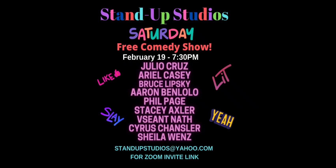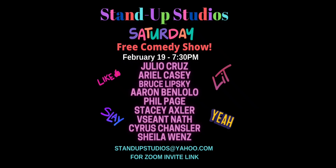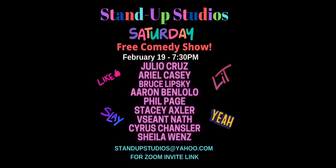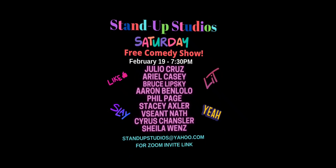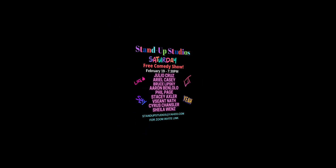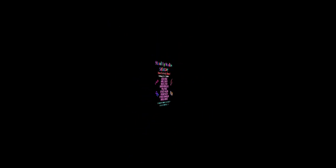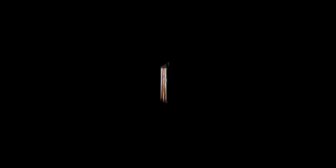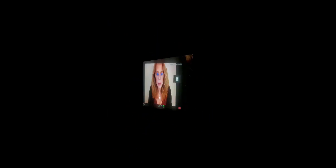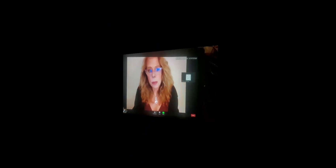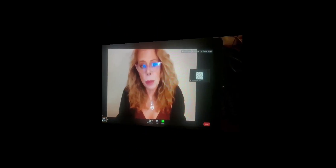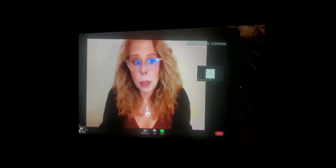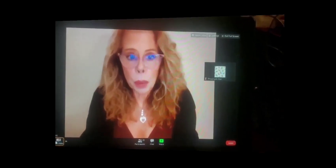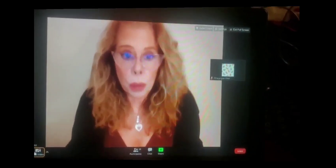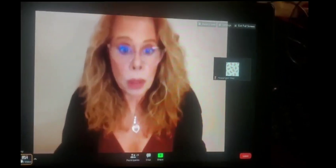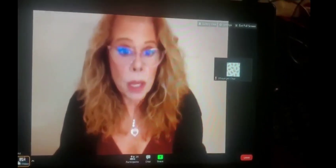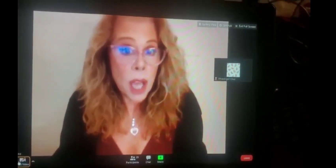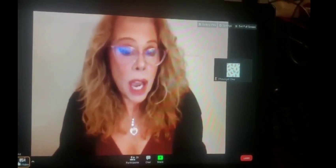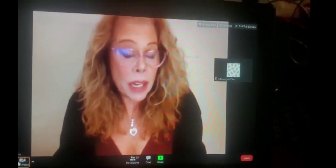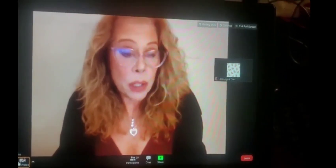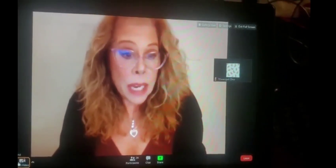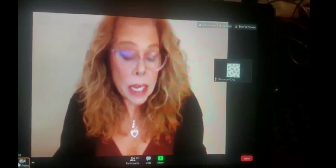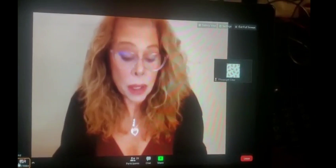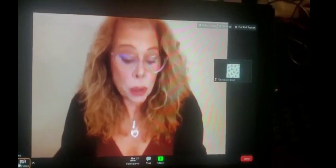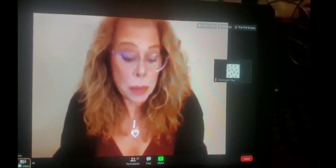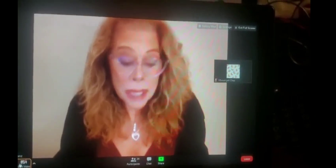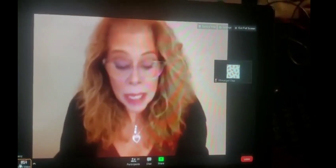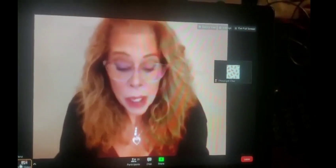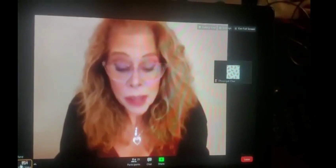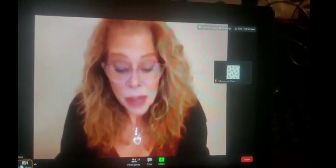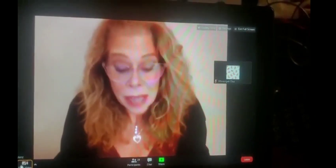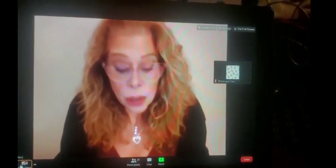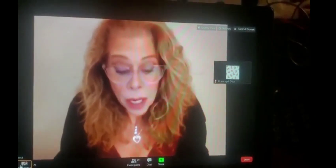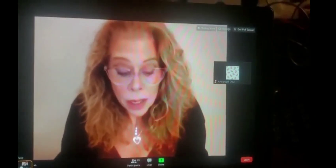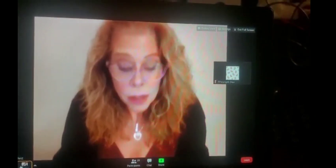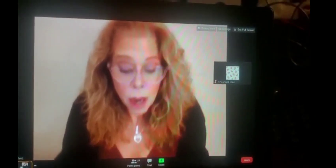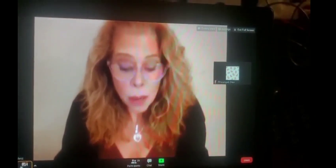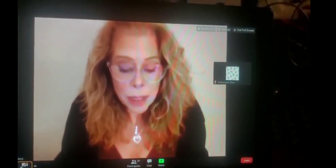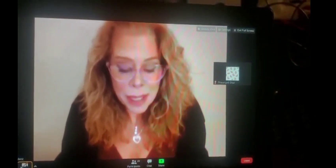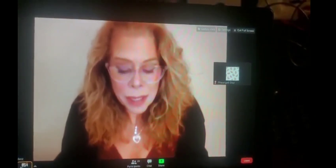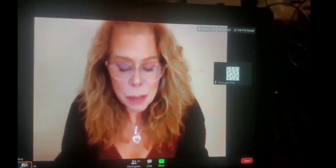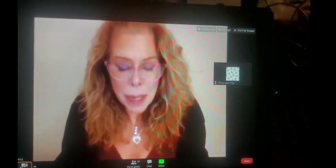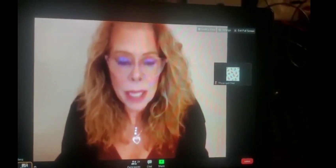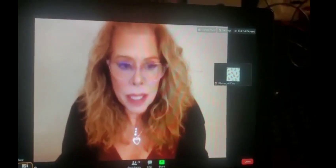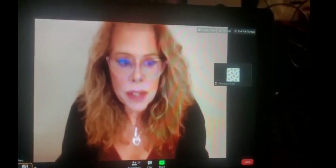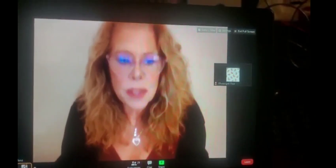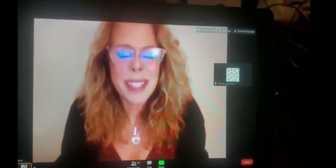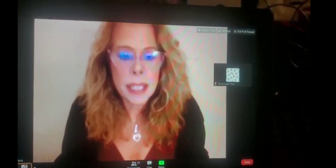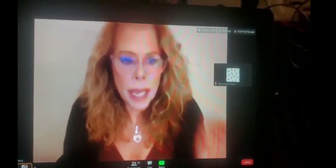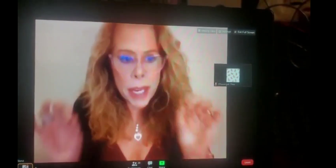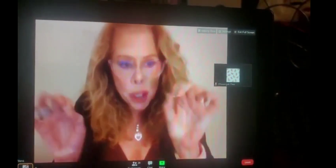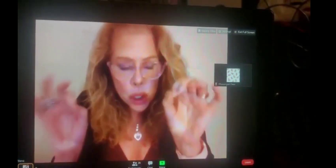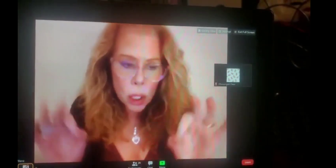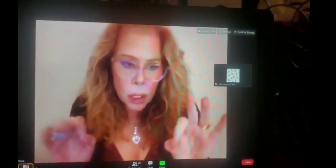we also have some people and our net that are beginners and our next comic he's making his stage